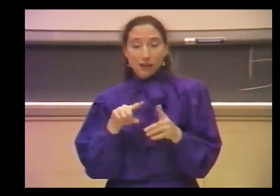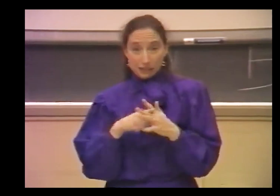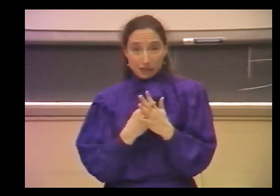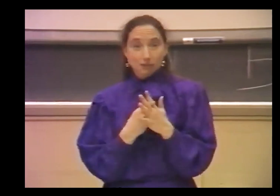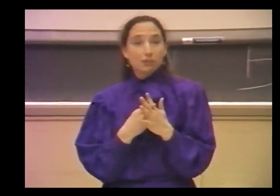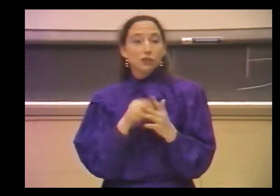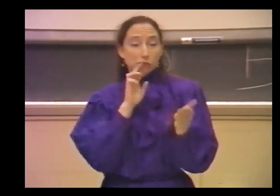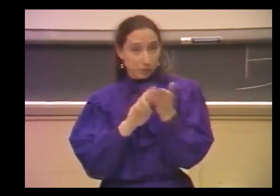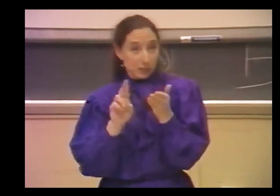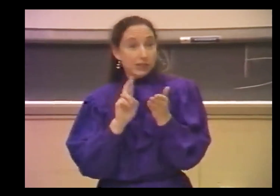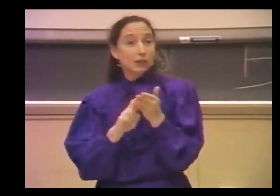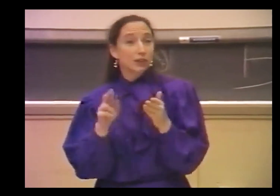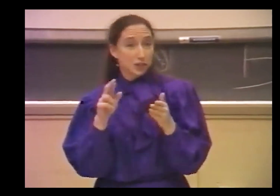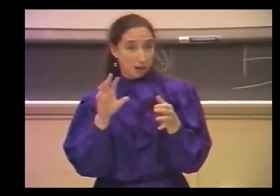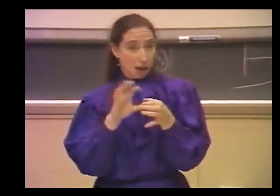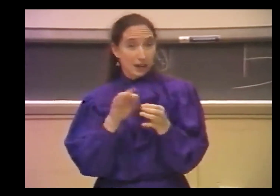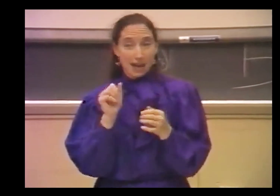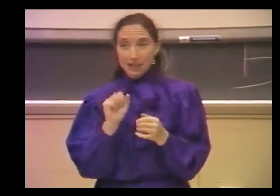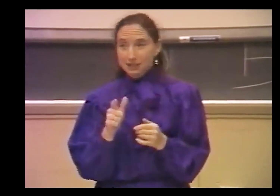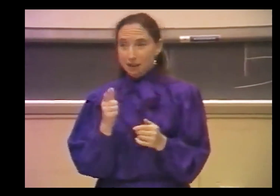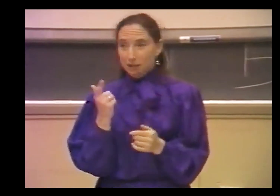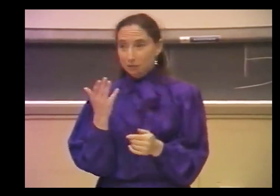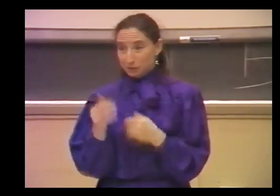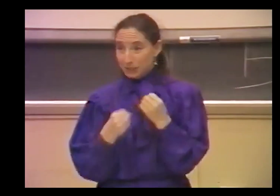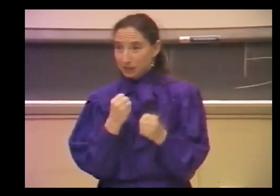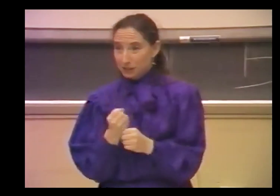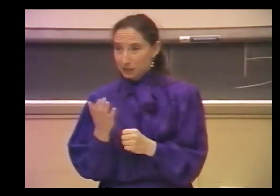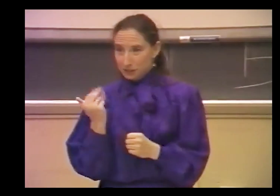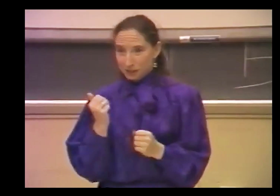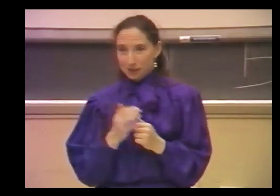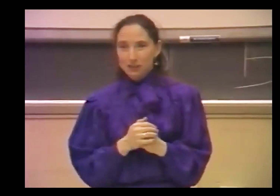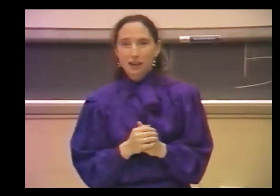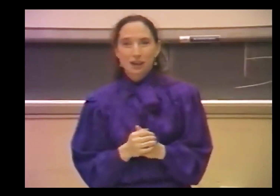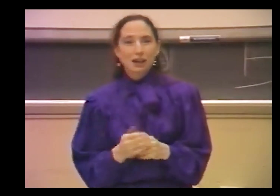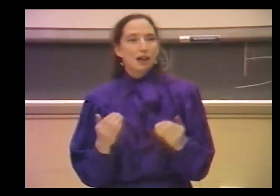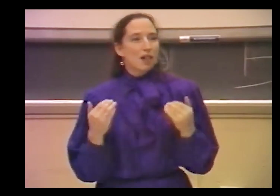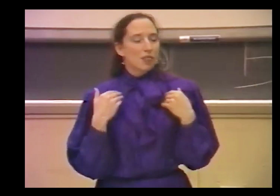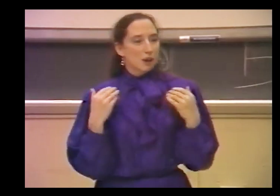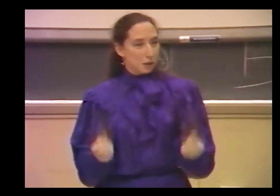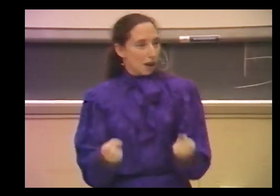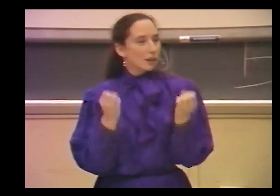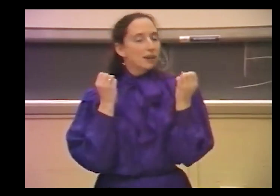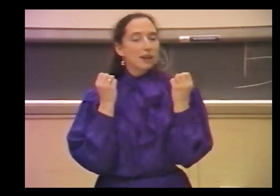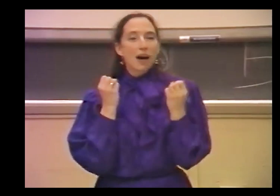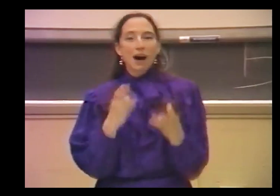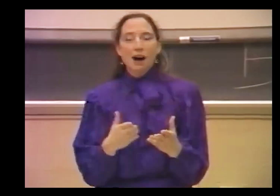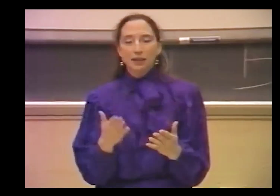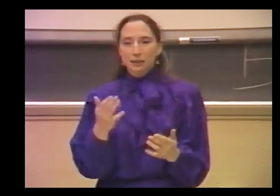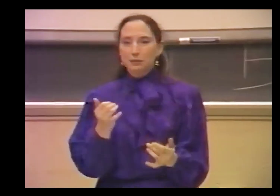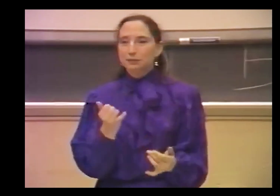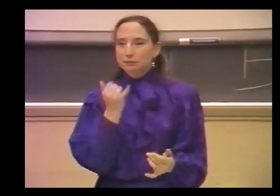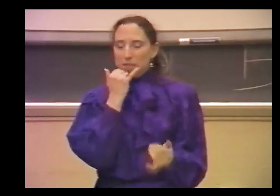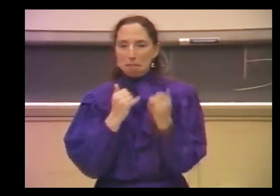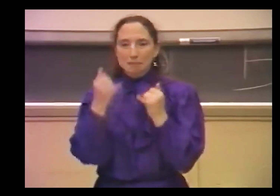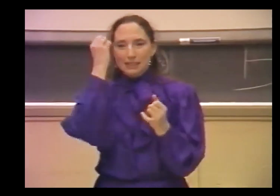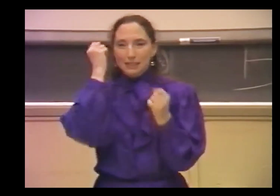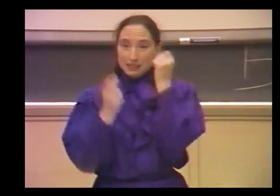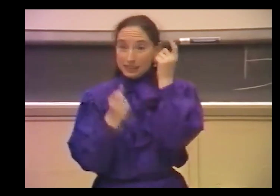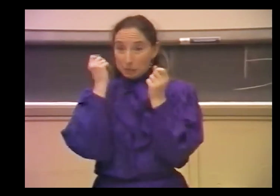started doing research on ASL 15 years ago, there were a lot of